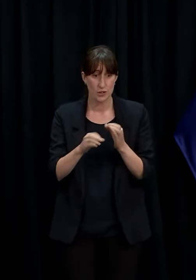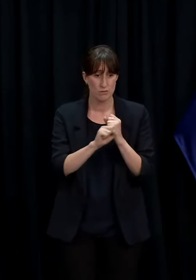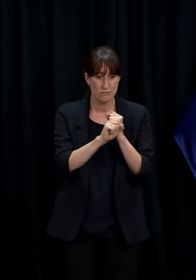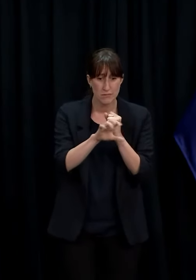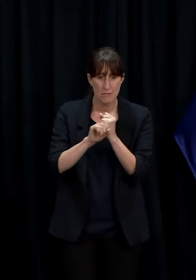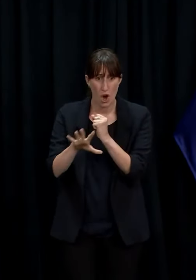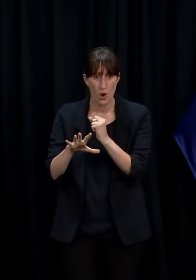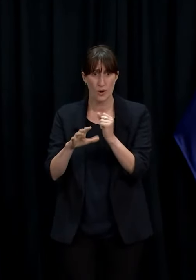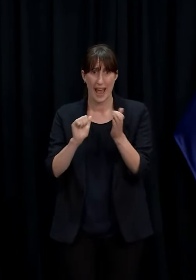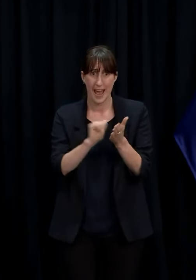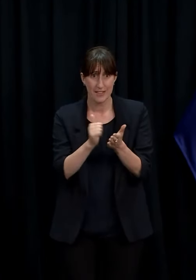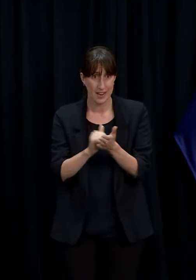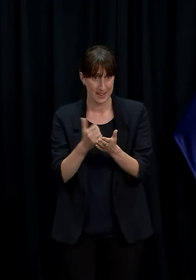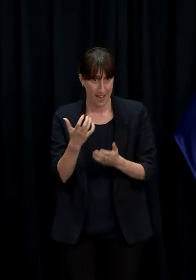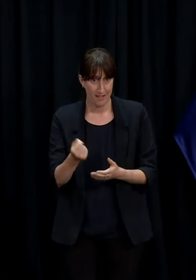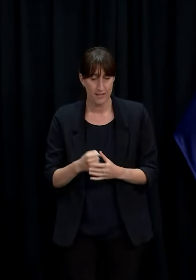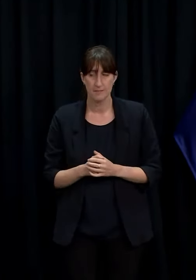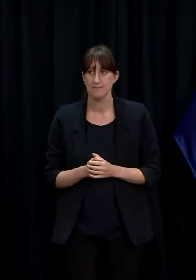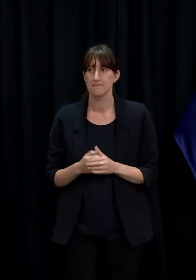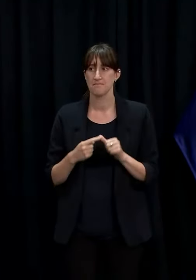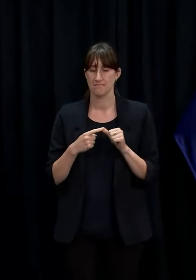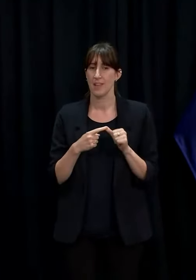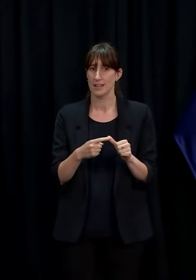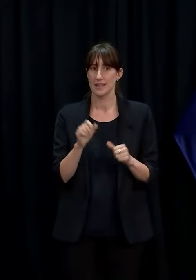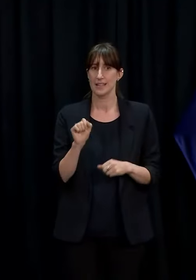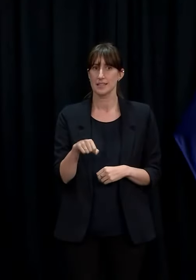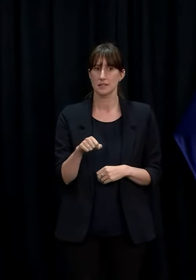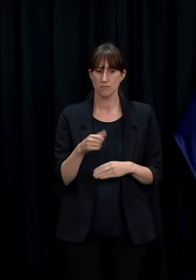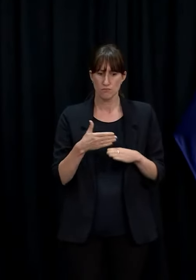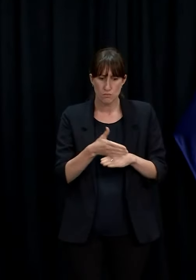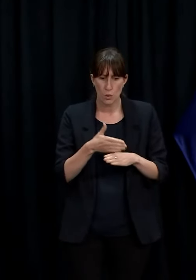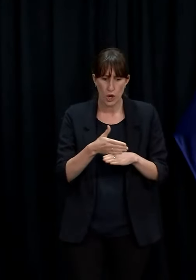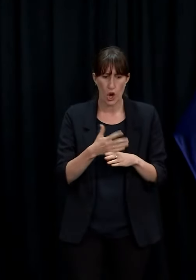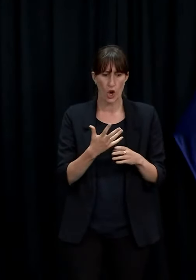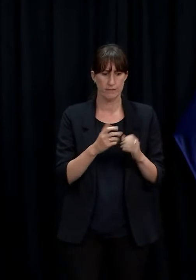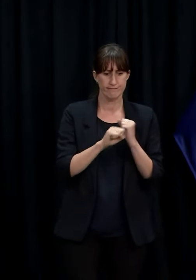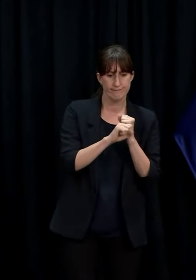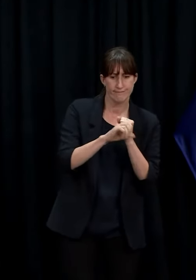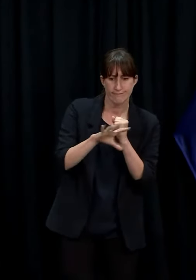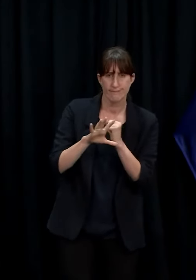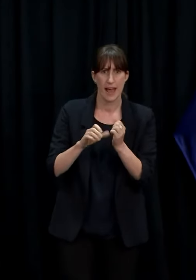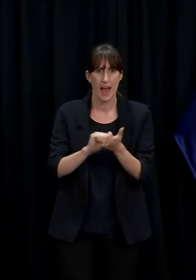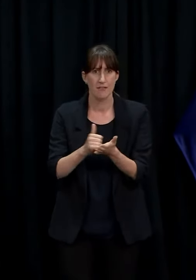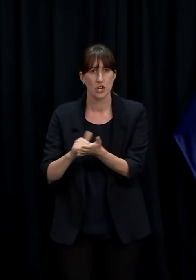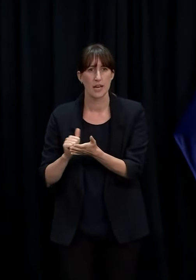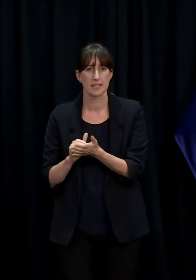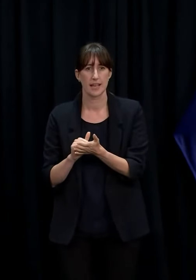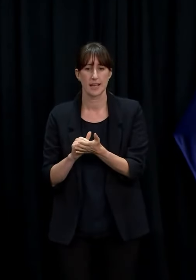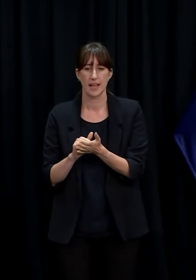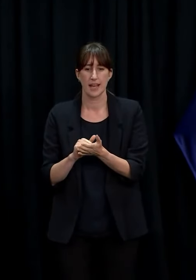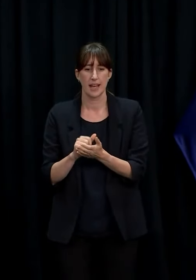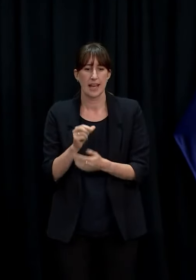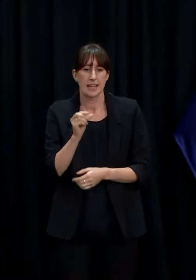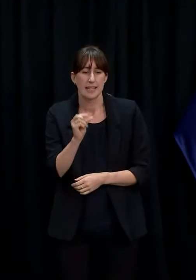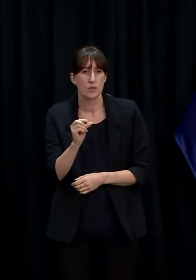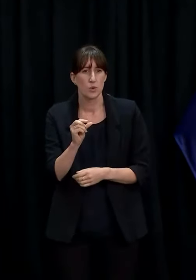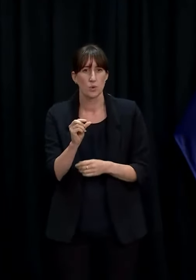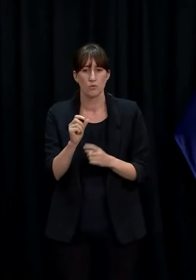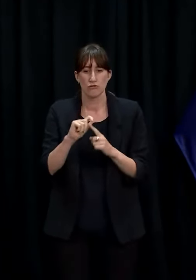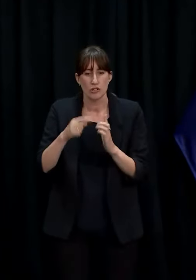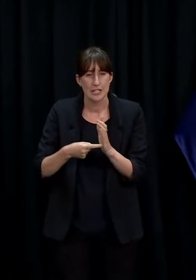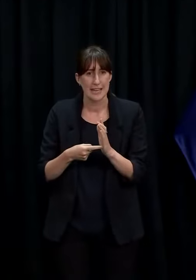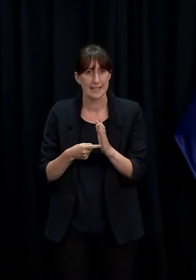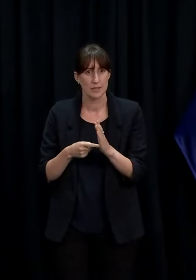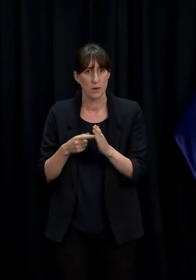advertising campaigns. There's also quite a bit of work, and it is kind of, it's the small grassroots initiatives that are making the difference.